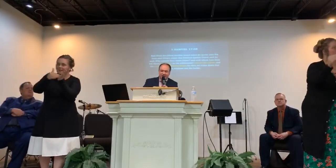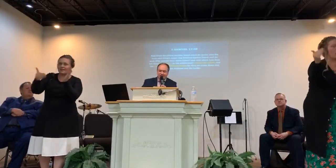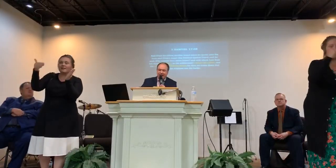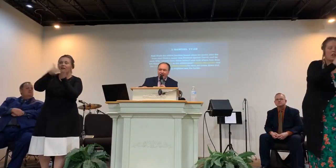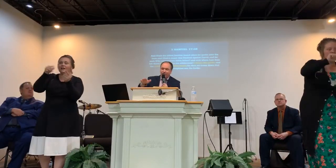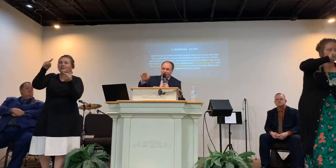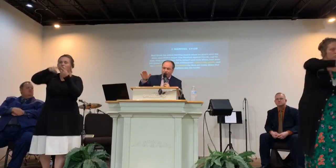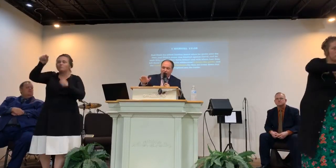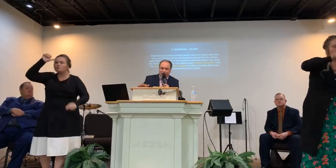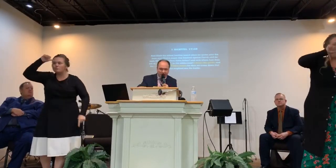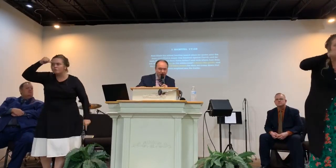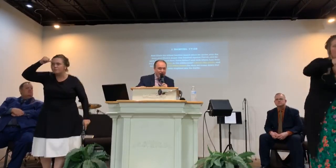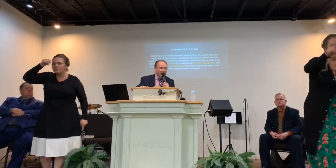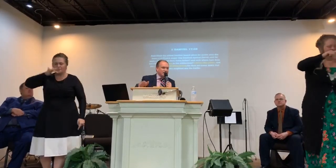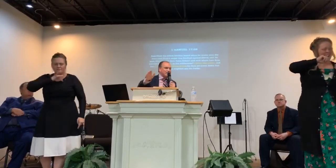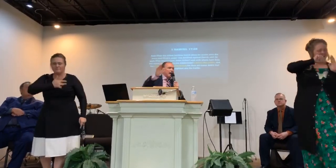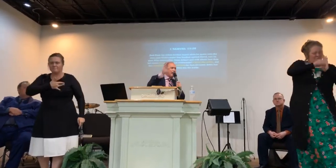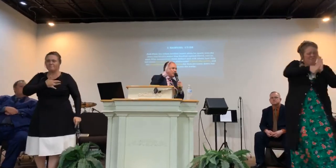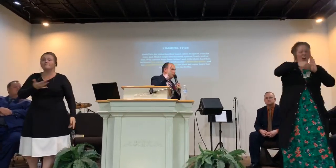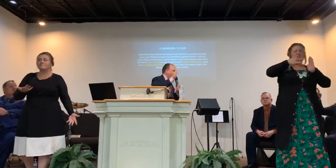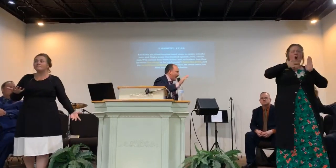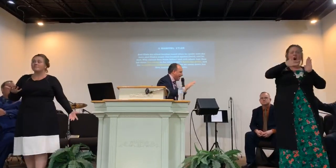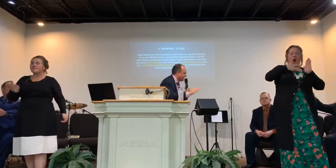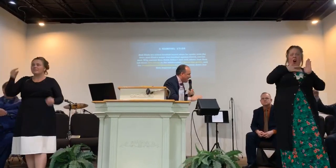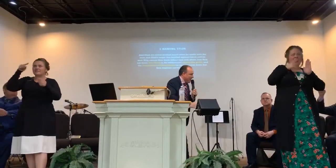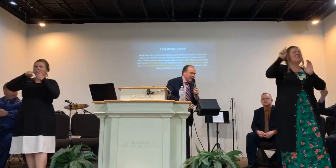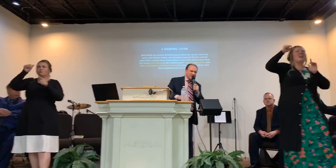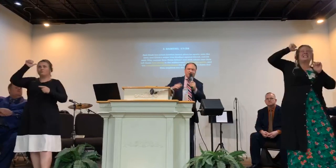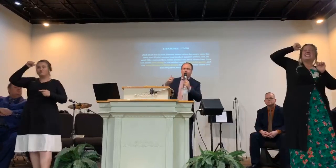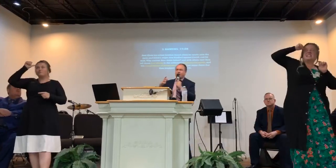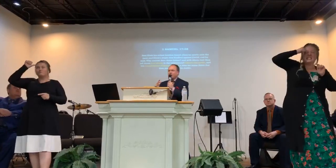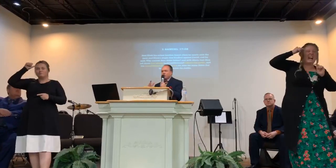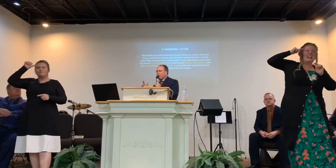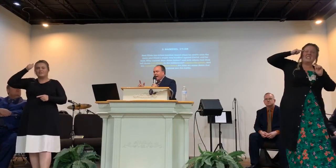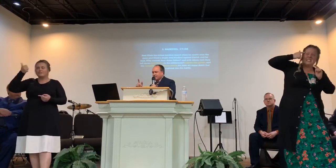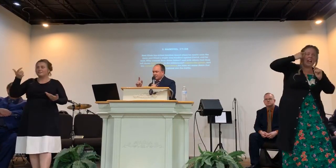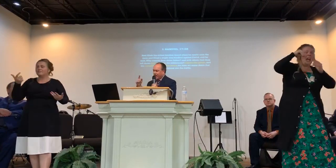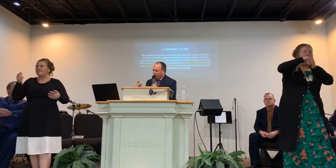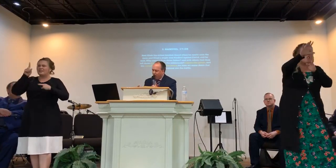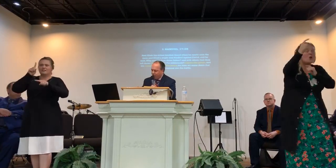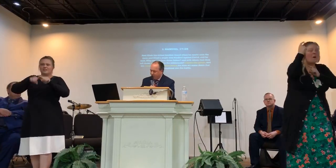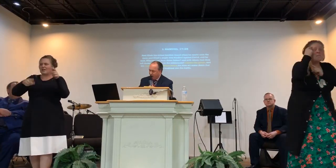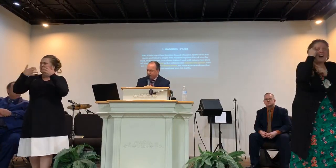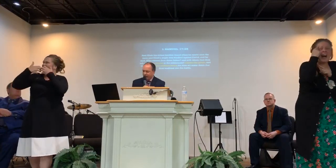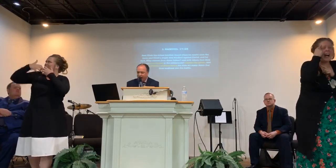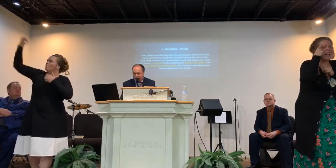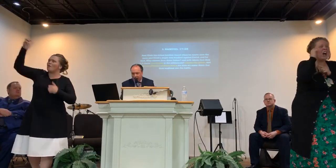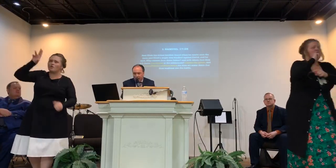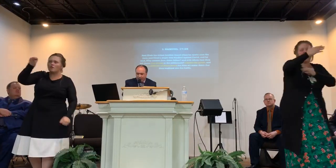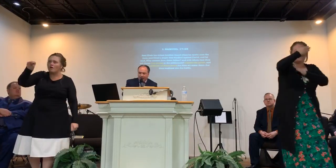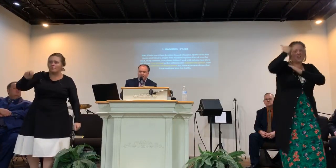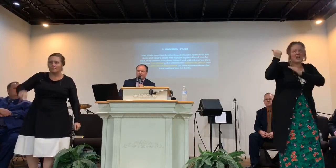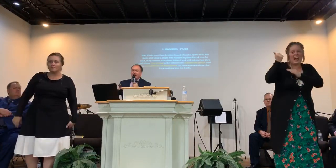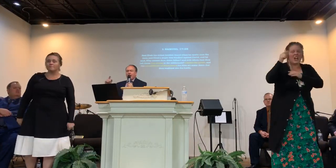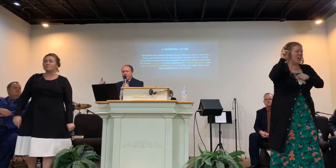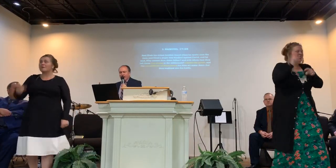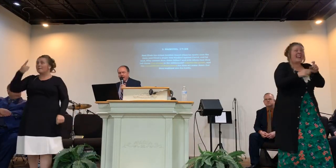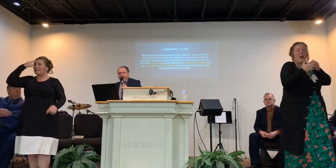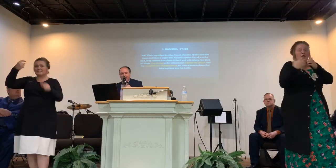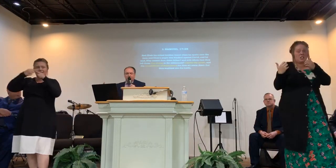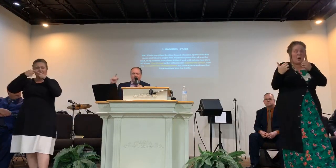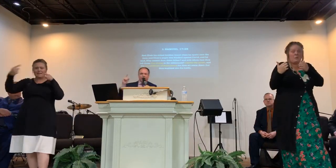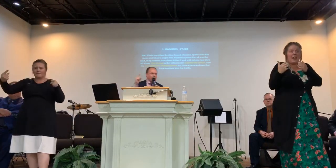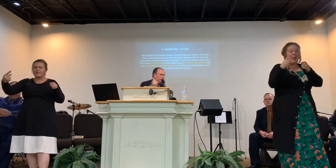it gets inside of your heart and inside of your mind. And it's something that you can't separate from tonight, because the